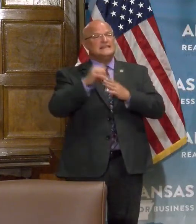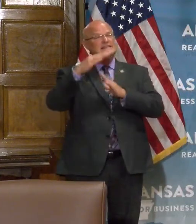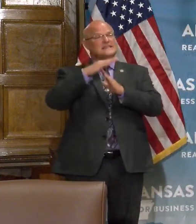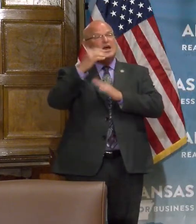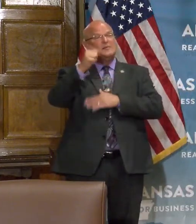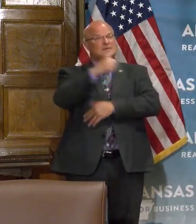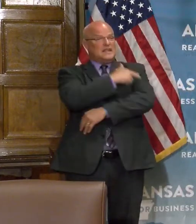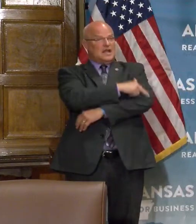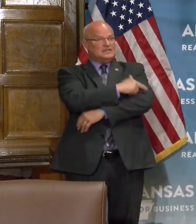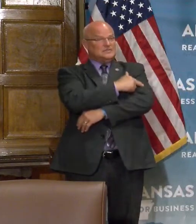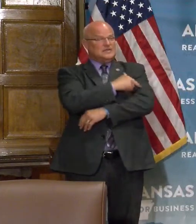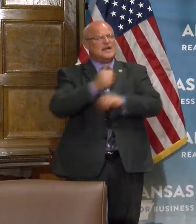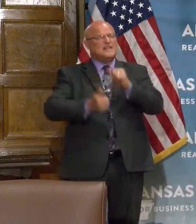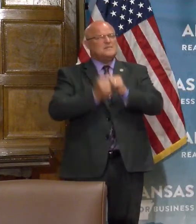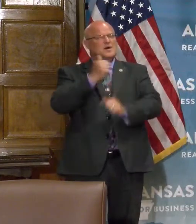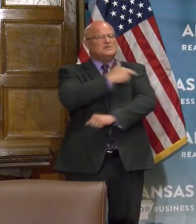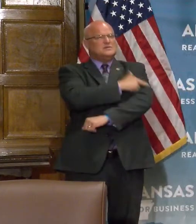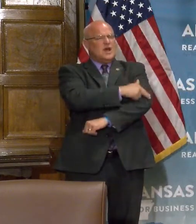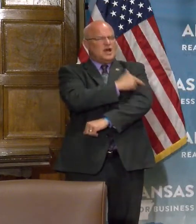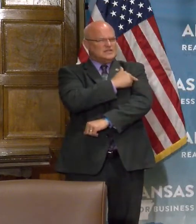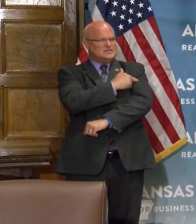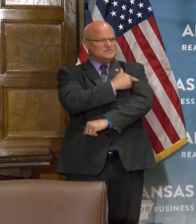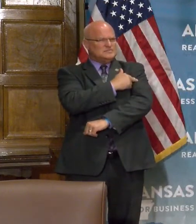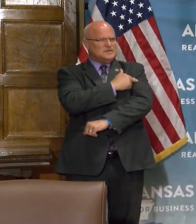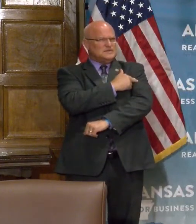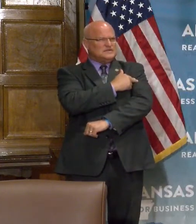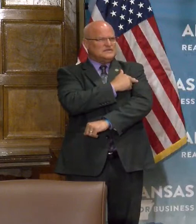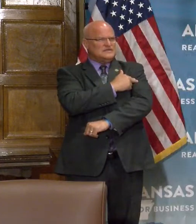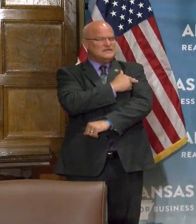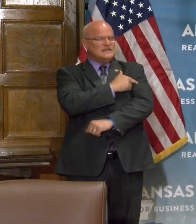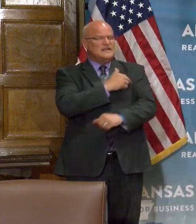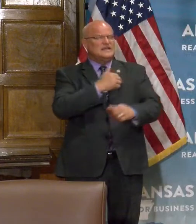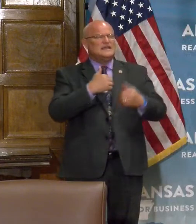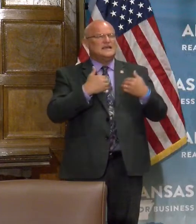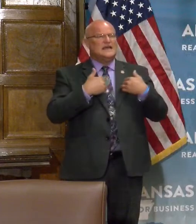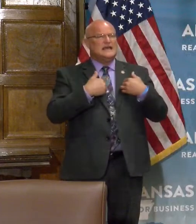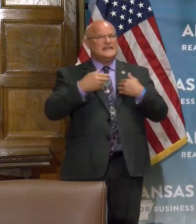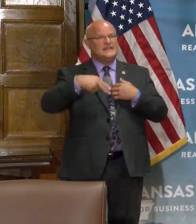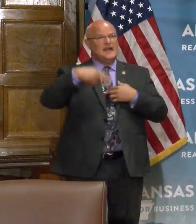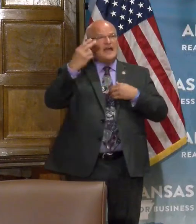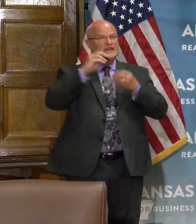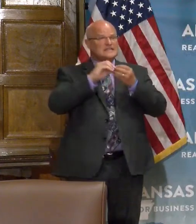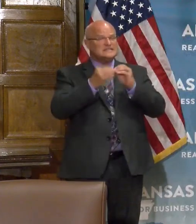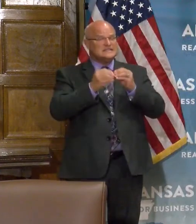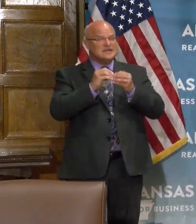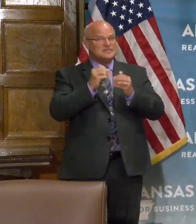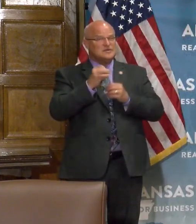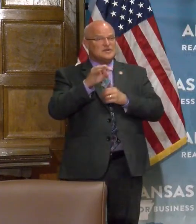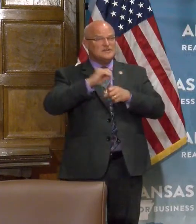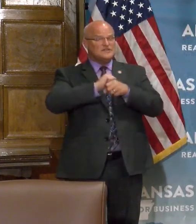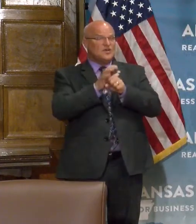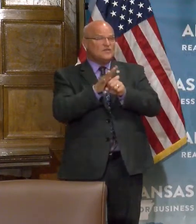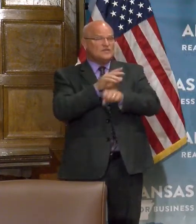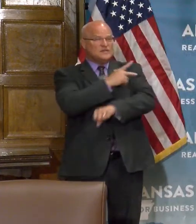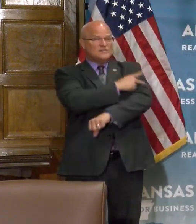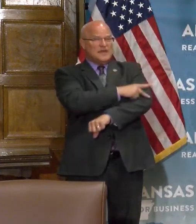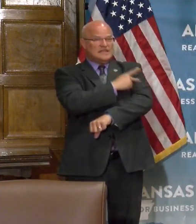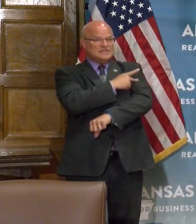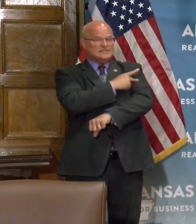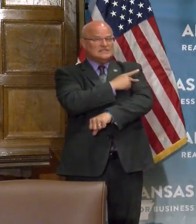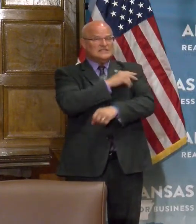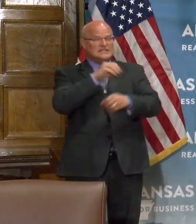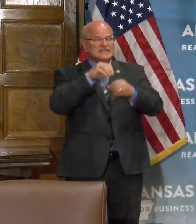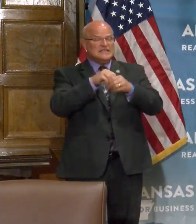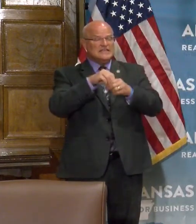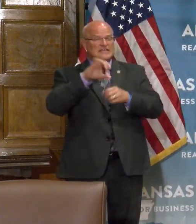top 10 hospitals. The most hospital, the hospital that has the highest number of COVID-19 patients